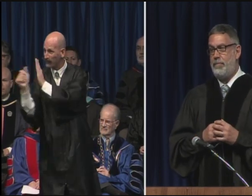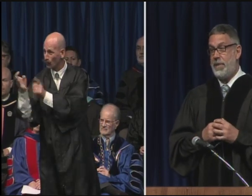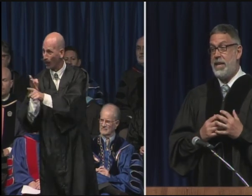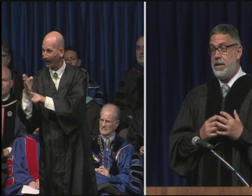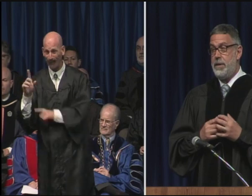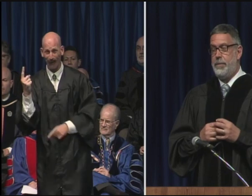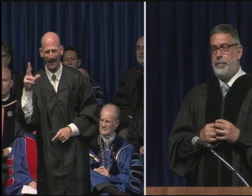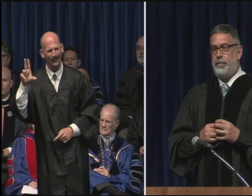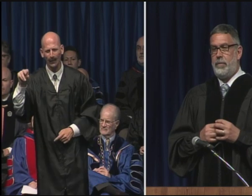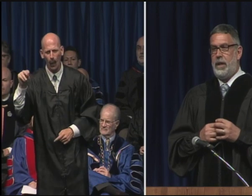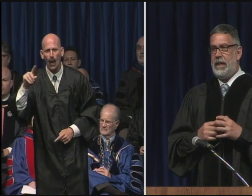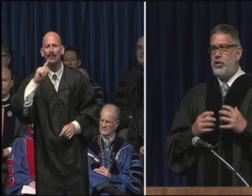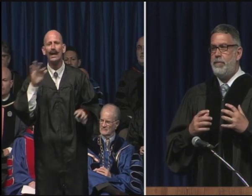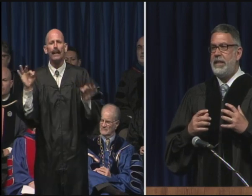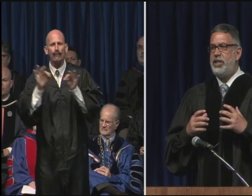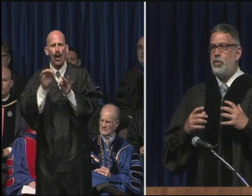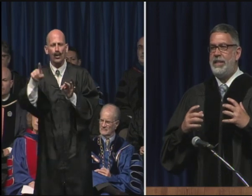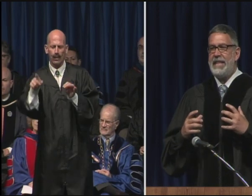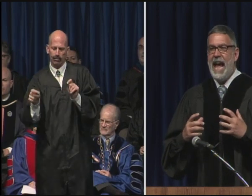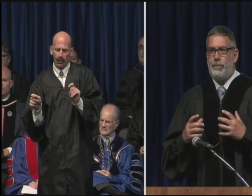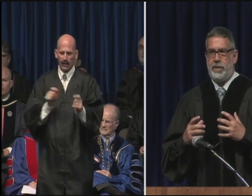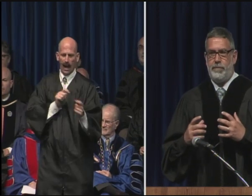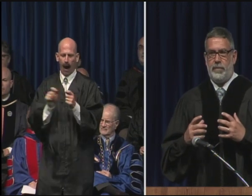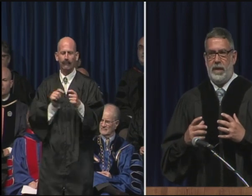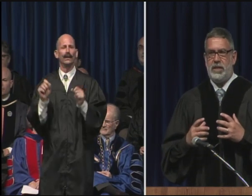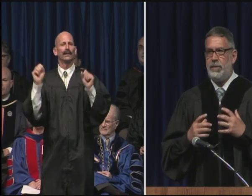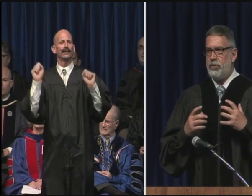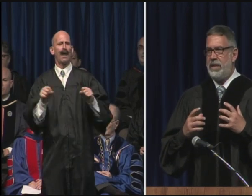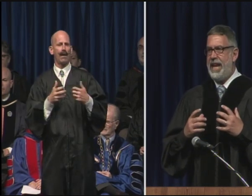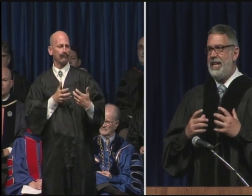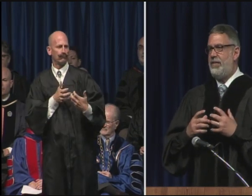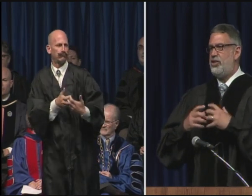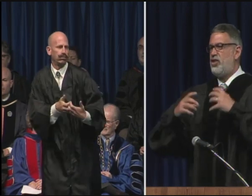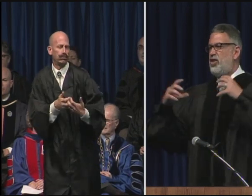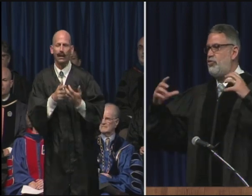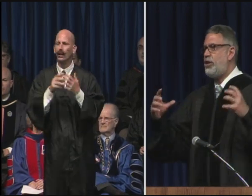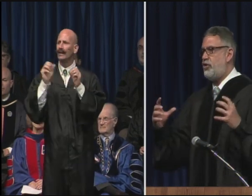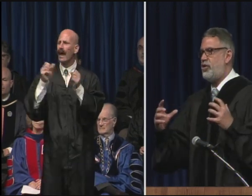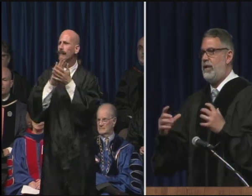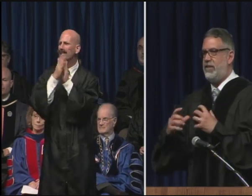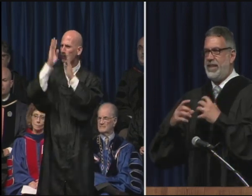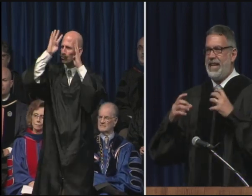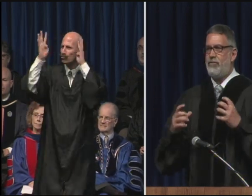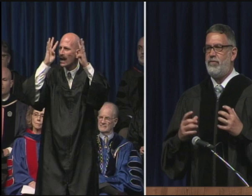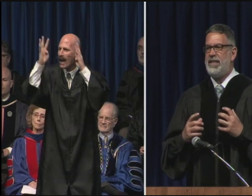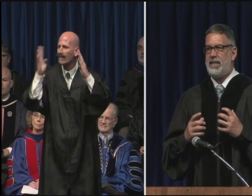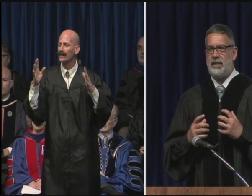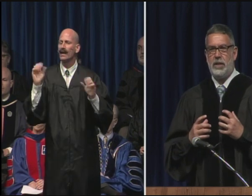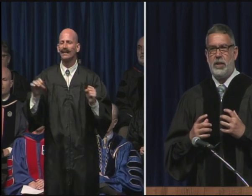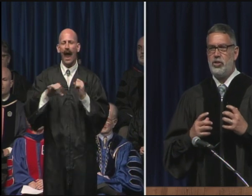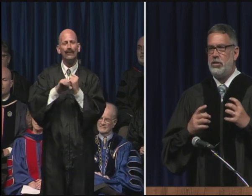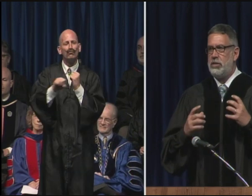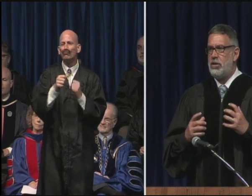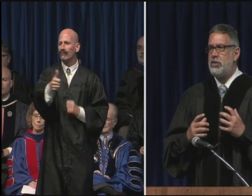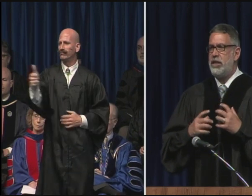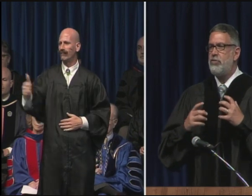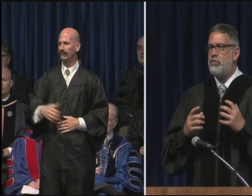be. It's your ability to adapt and to be creative and to stretch yourself and to take risks, to learn and grow